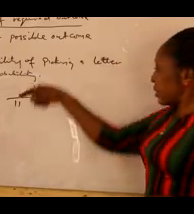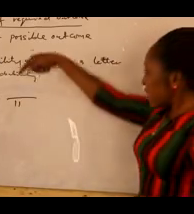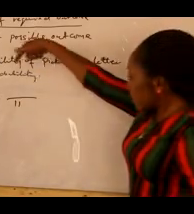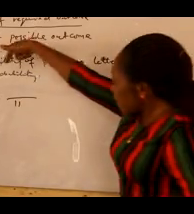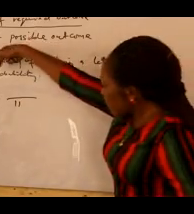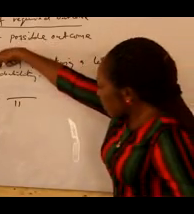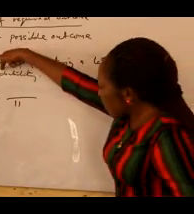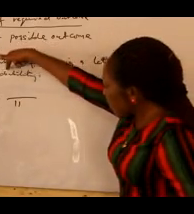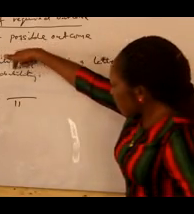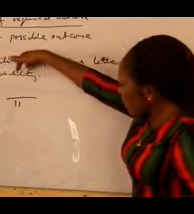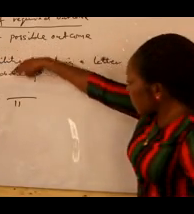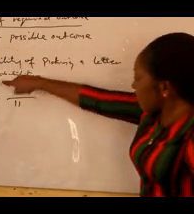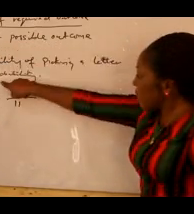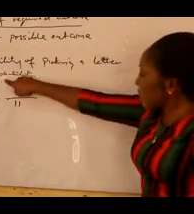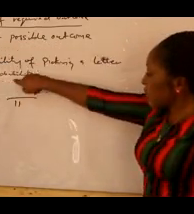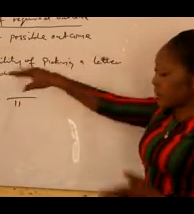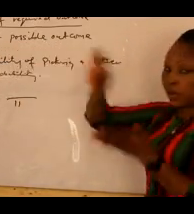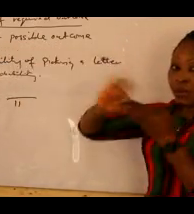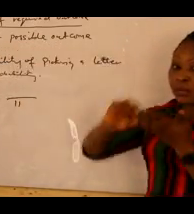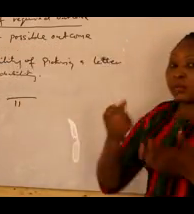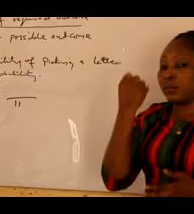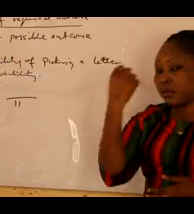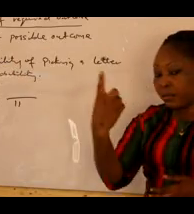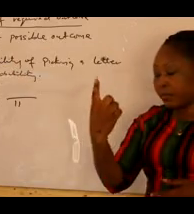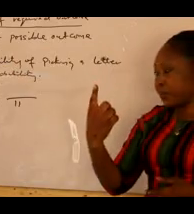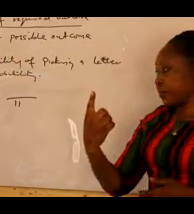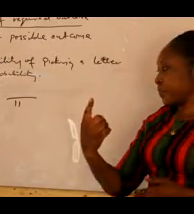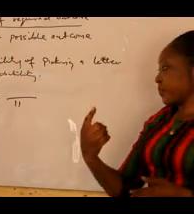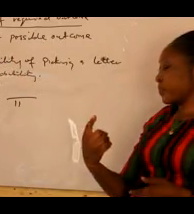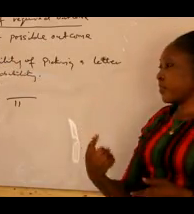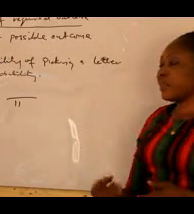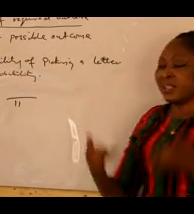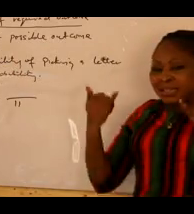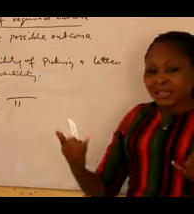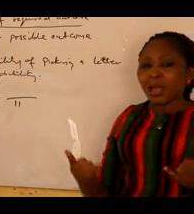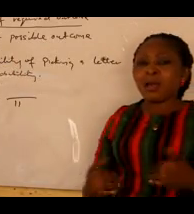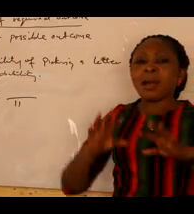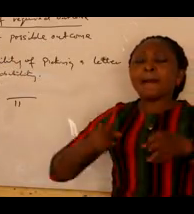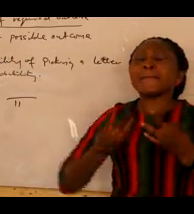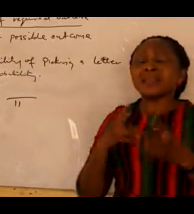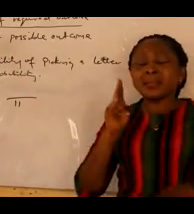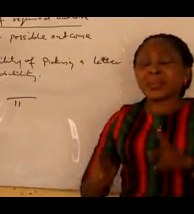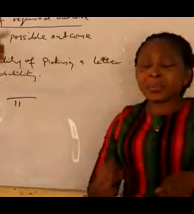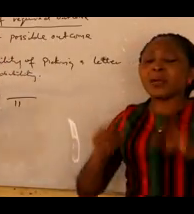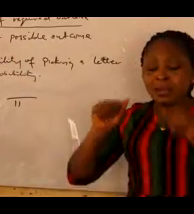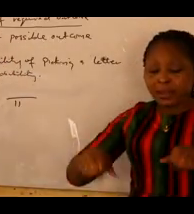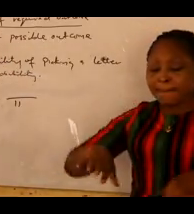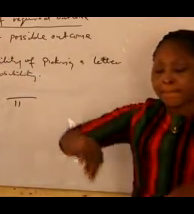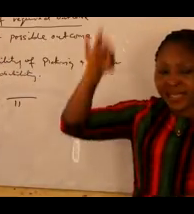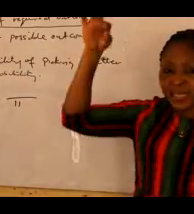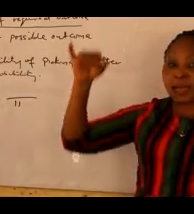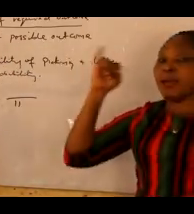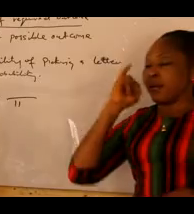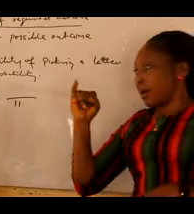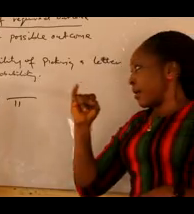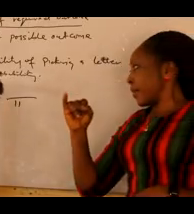school money may give you a scholarship. So how many people will be able to pick I? That's what I'm talking about. Required outcome.